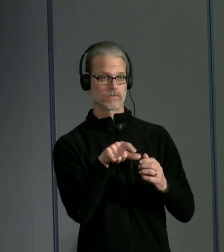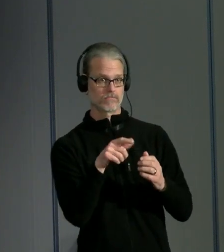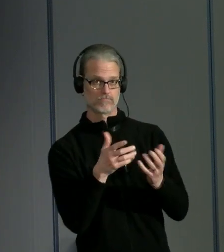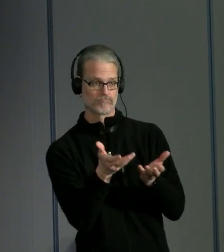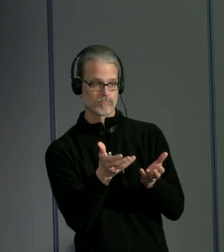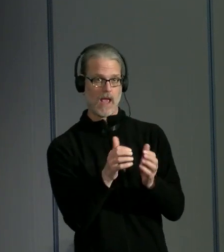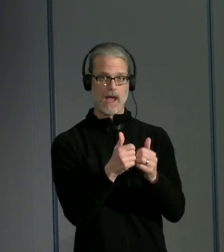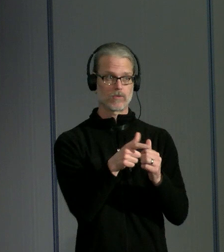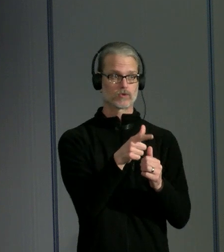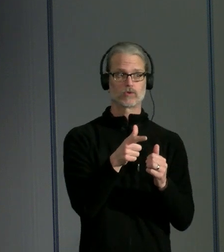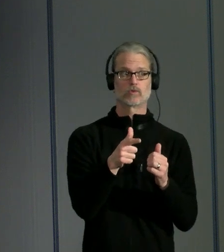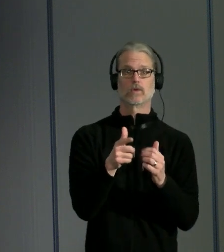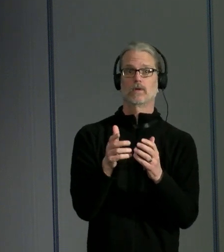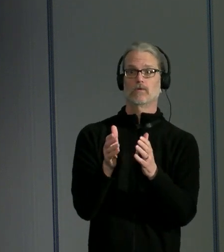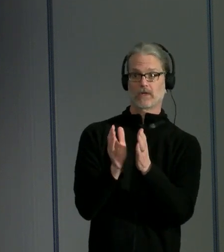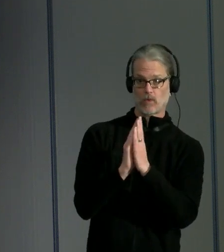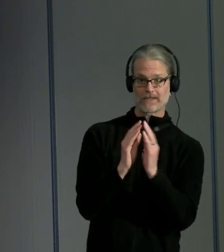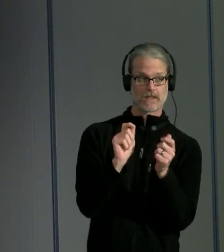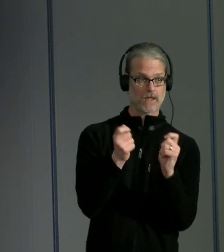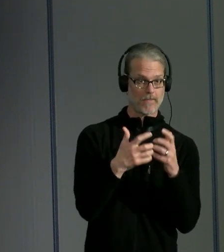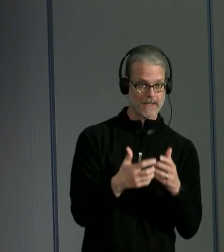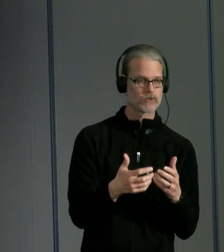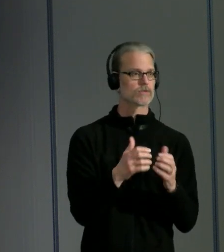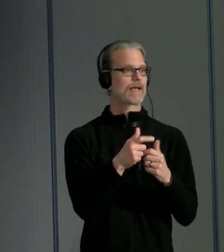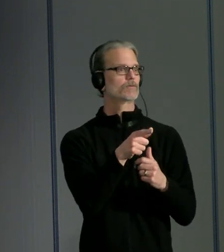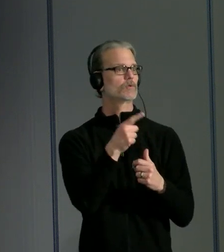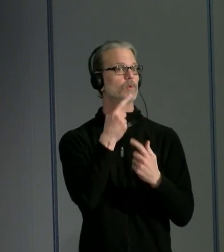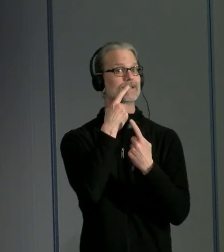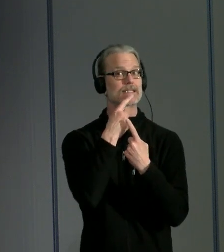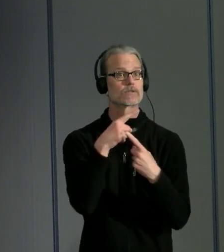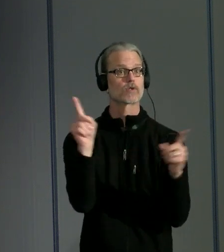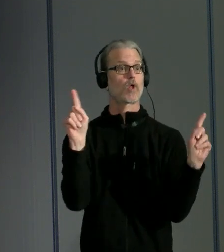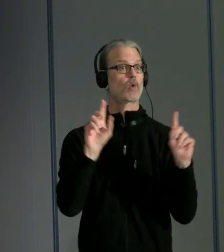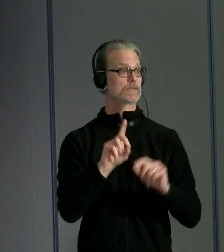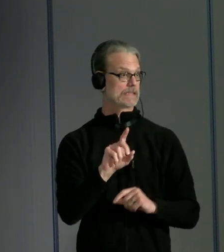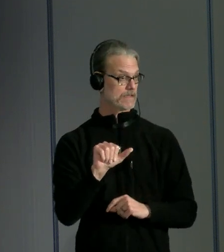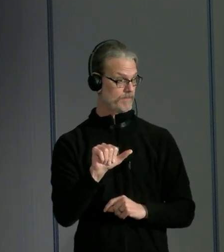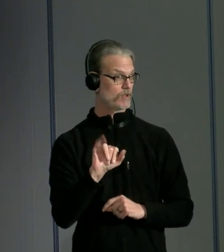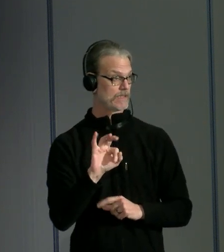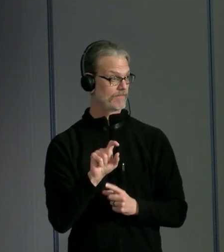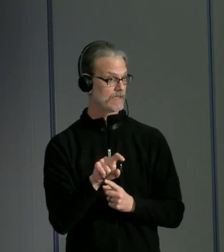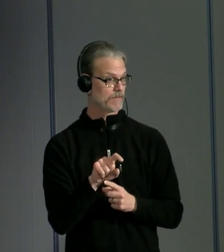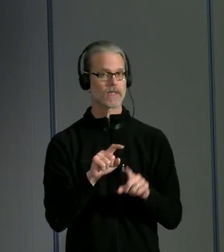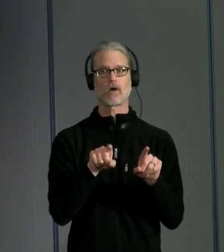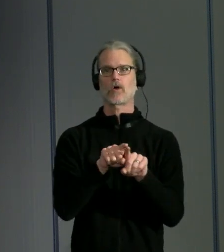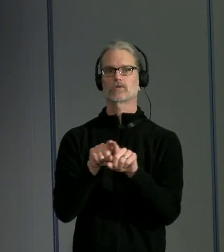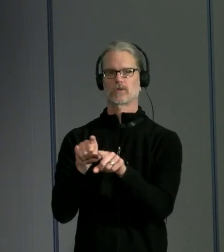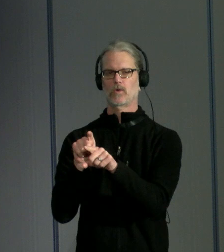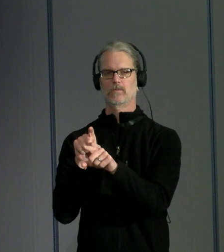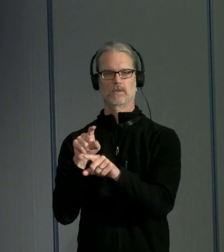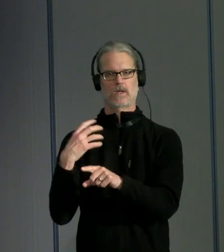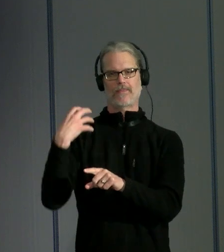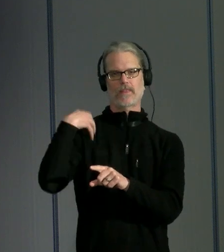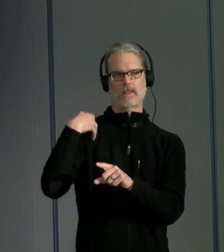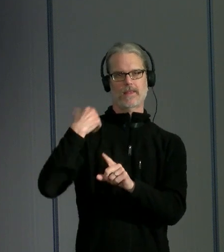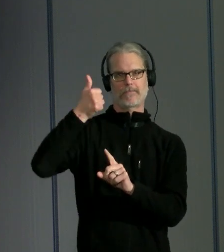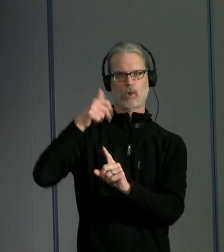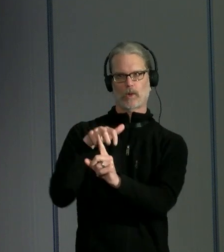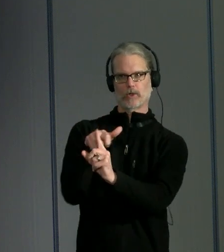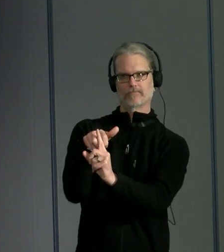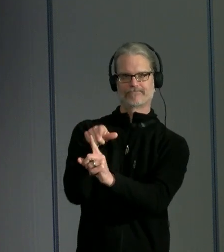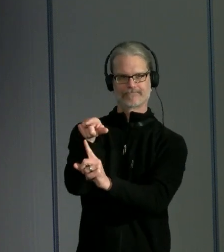and disclose an accommodation if need be. But we also talk to the employer about accommodating people with disabilities